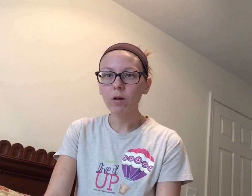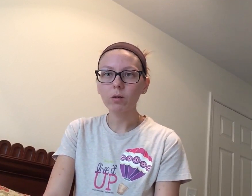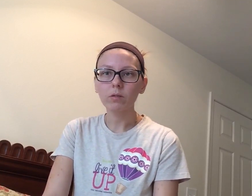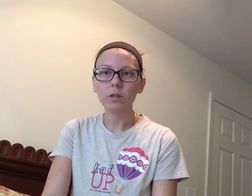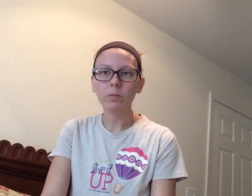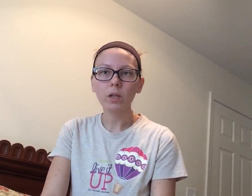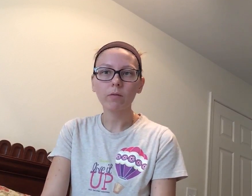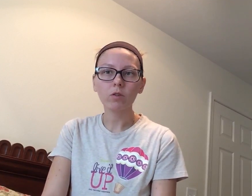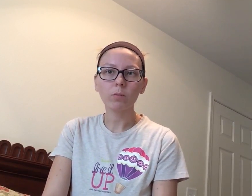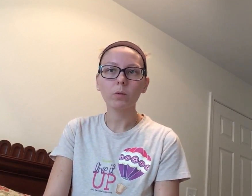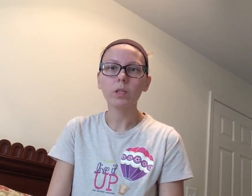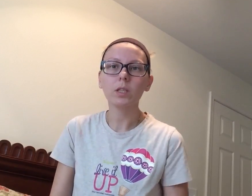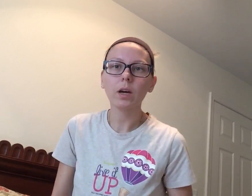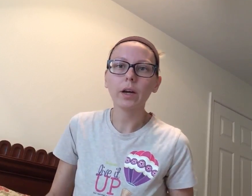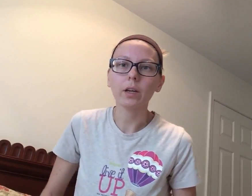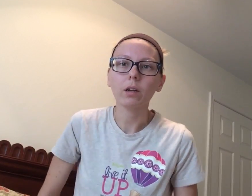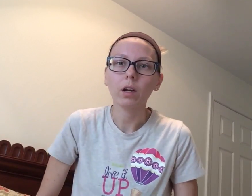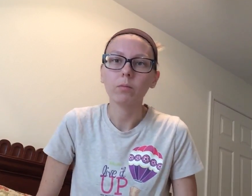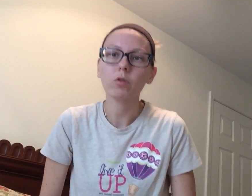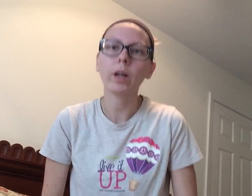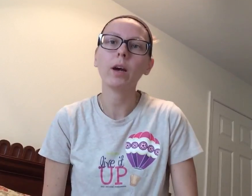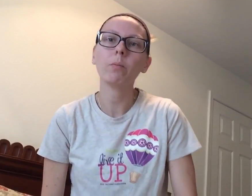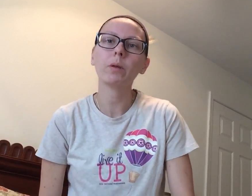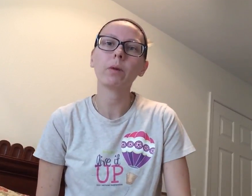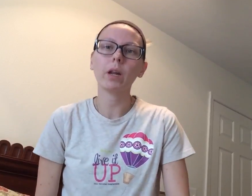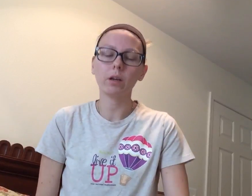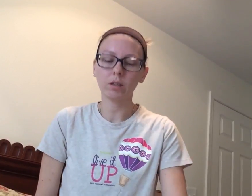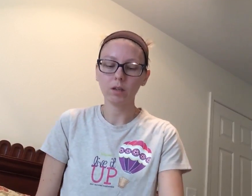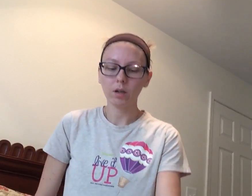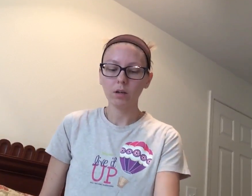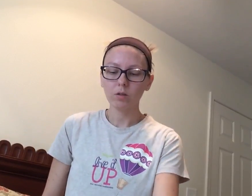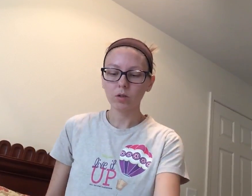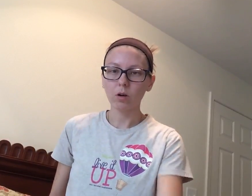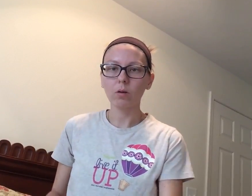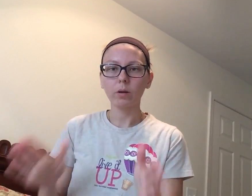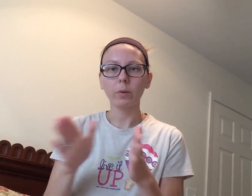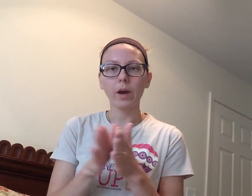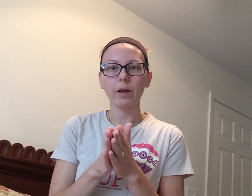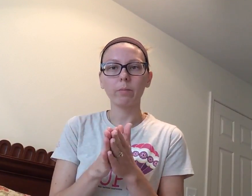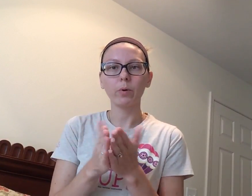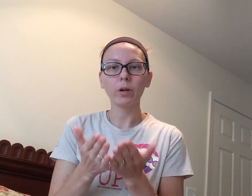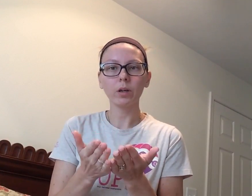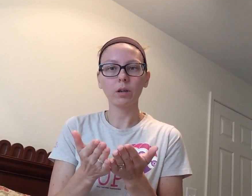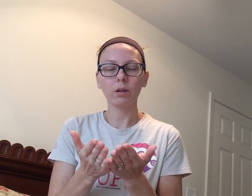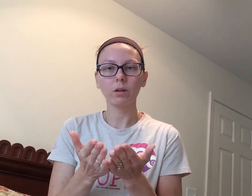out. If someone's having trouble with a sign, try to help them get it. So we had book,